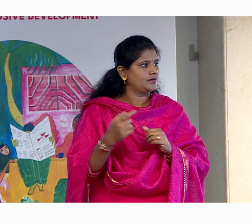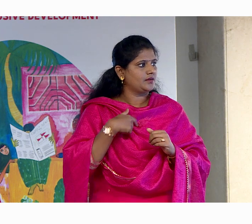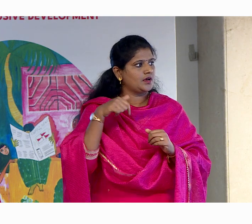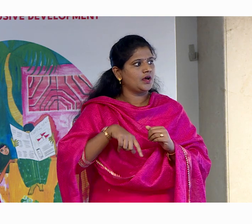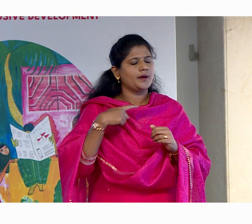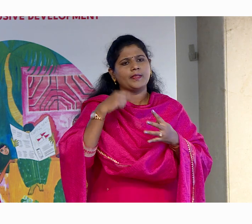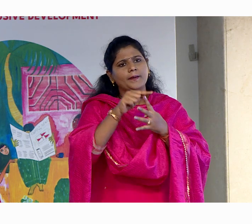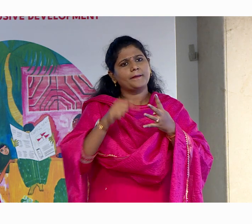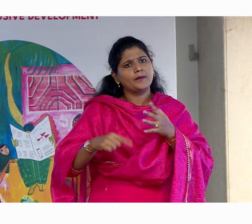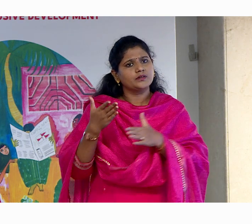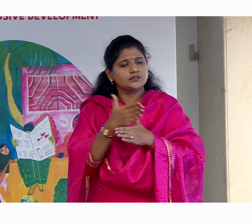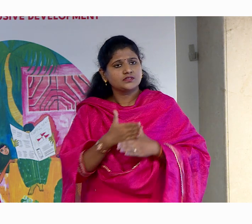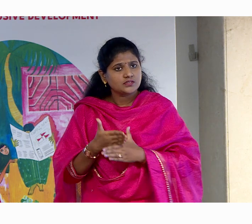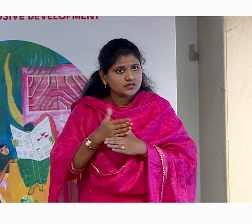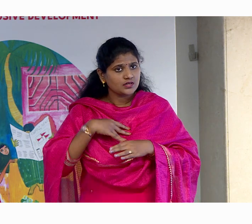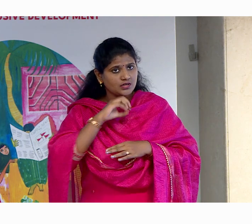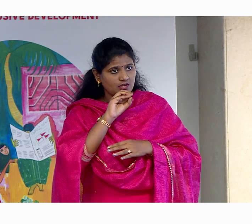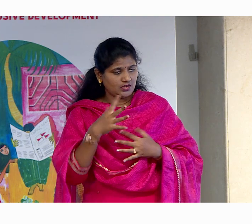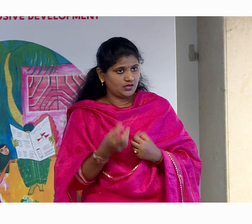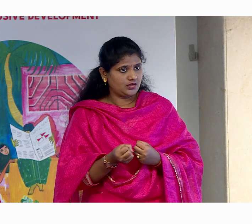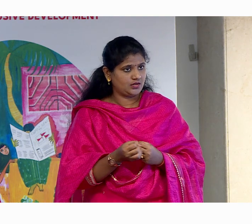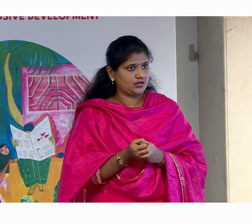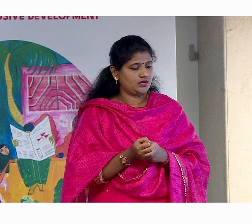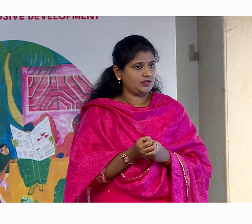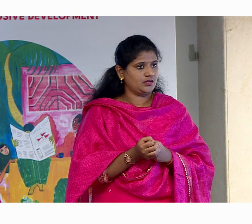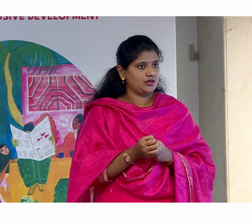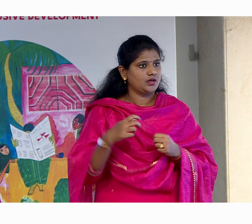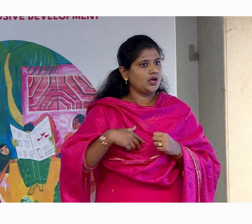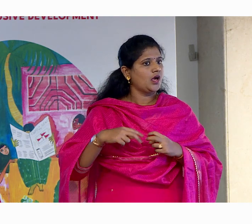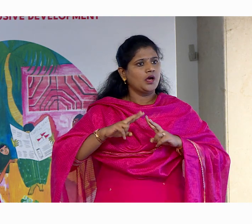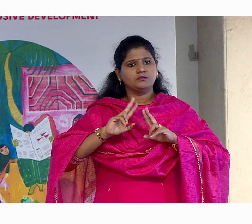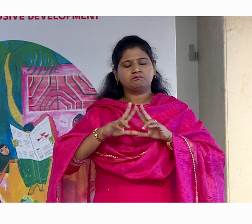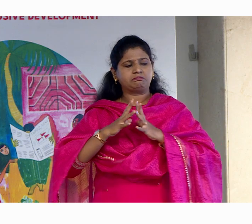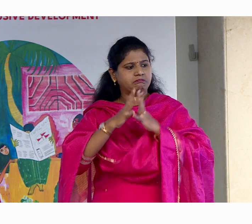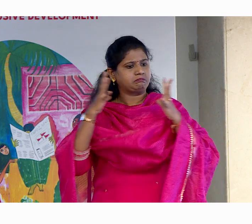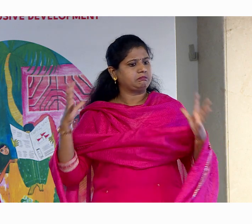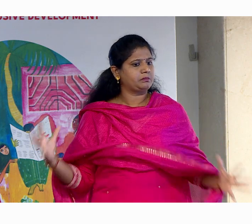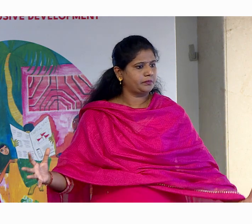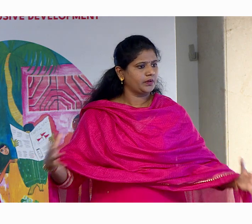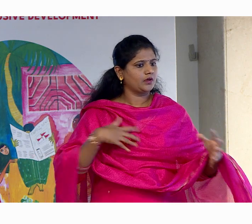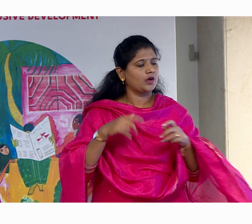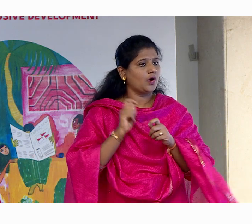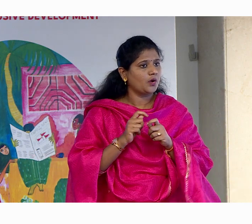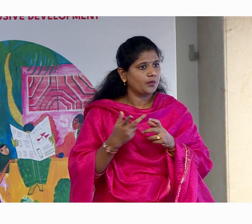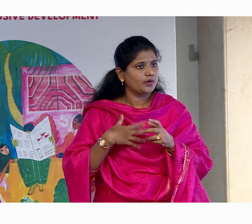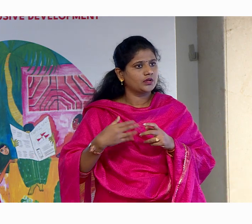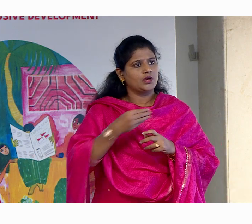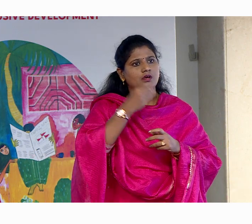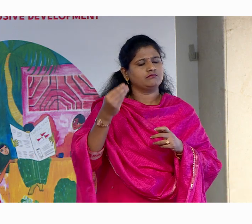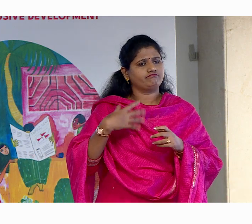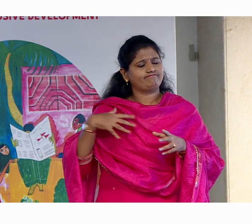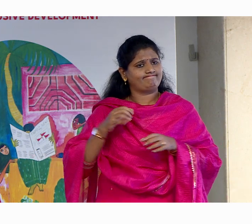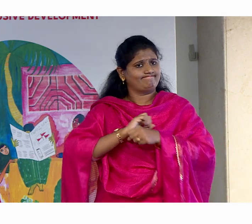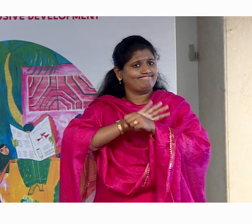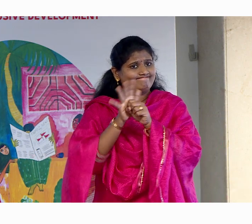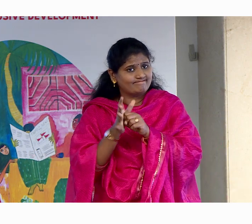point of showing you is that we have a vast array of theories backing our work and driving us forward.